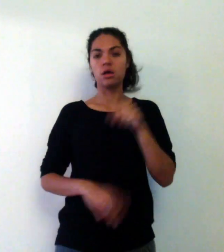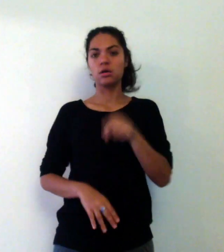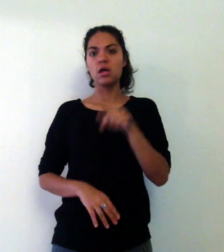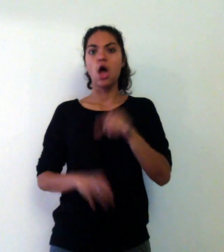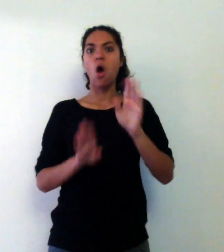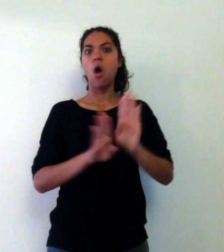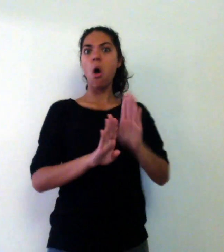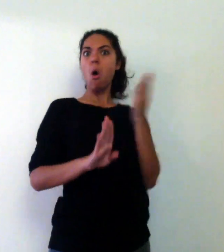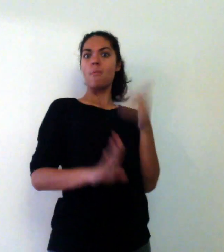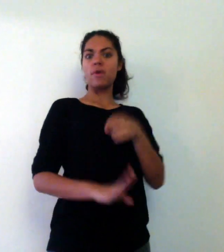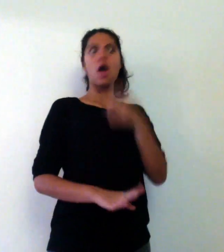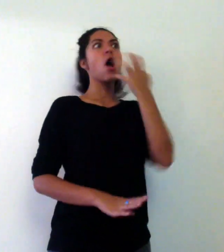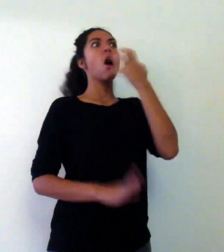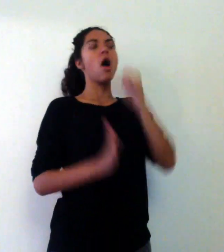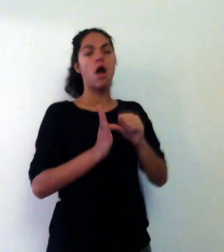just to walk up to the door.